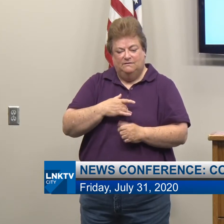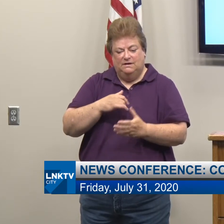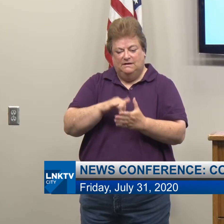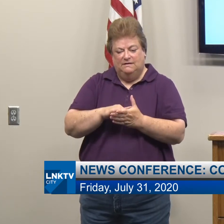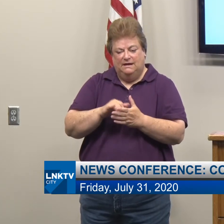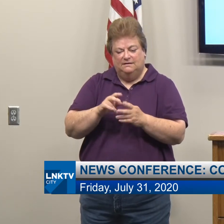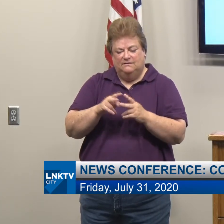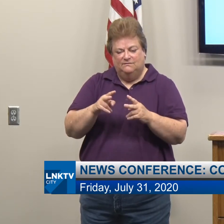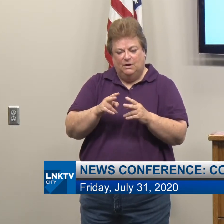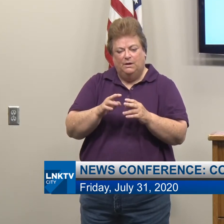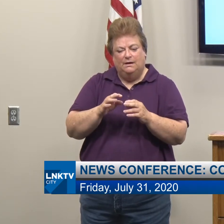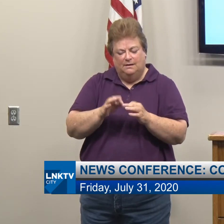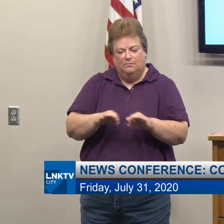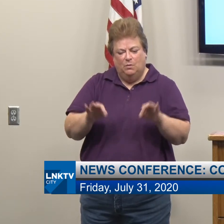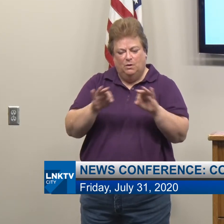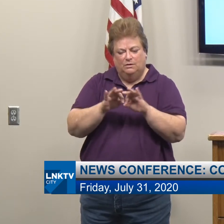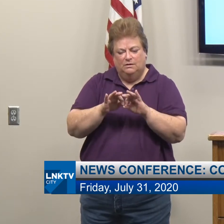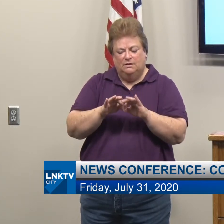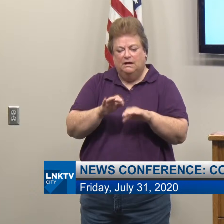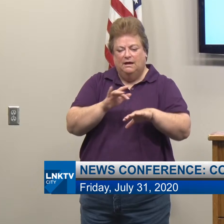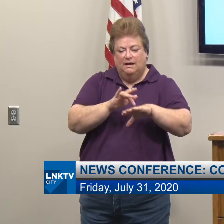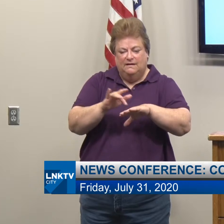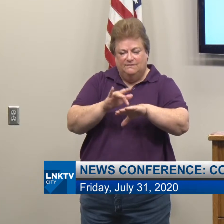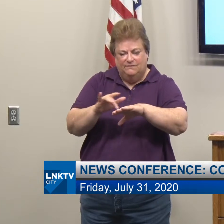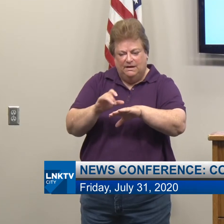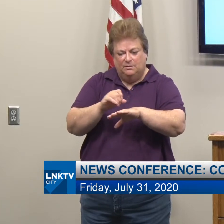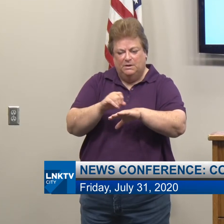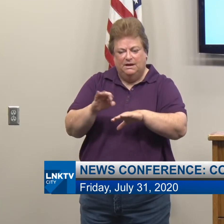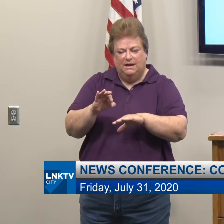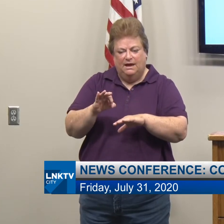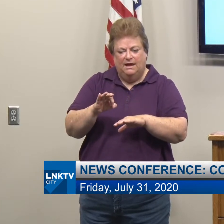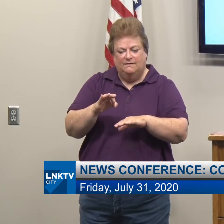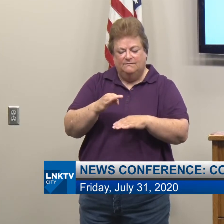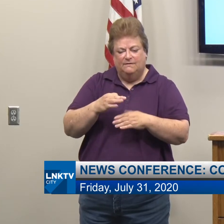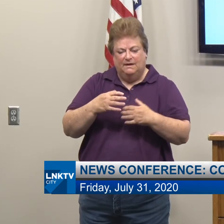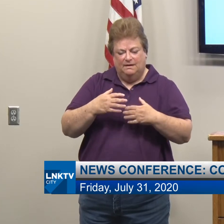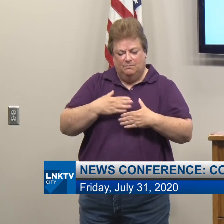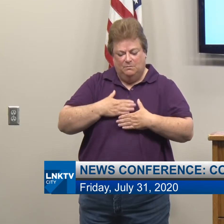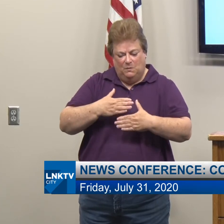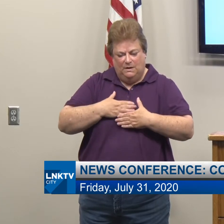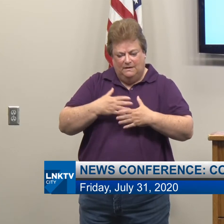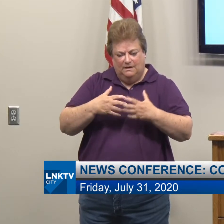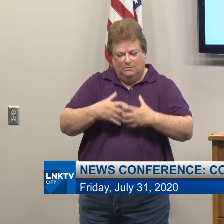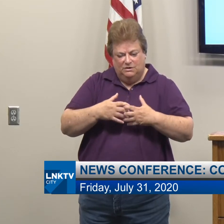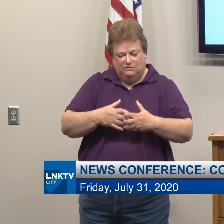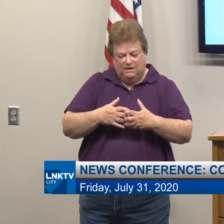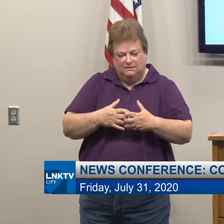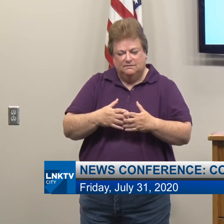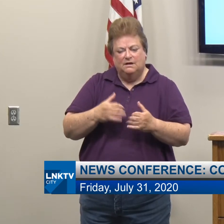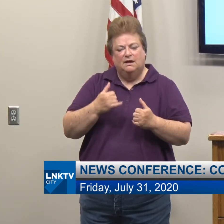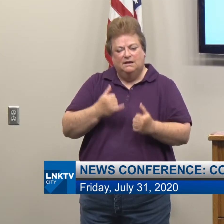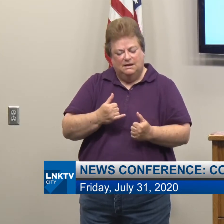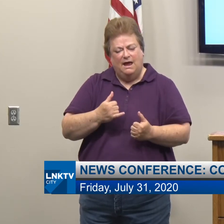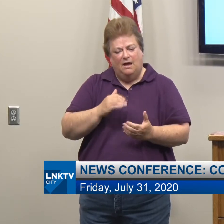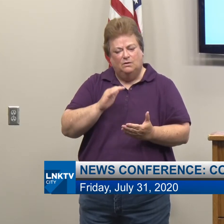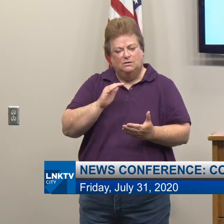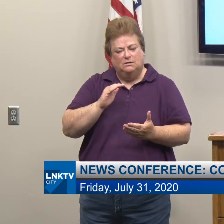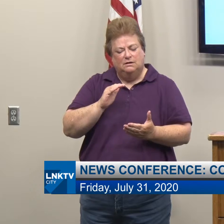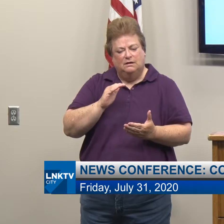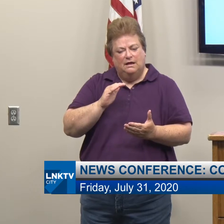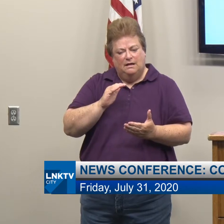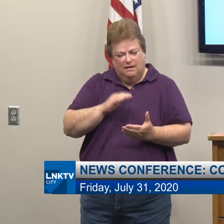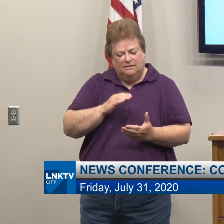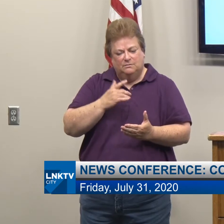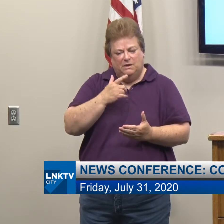on, such as availability of ventilators, have become less important as best